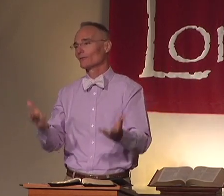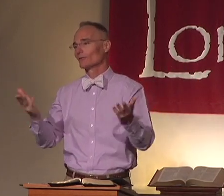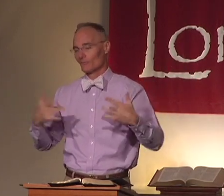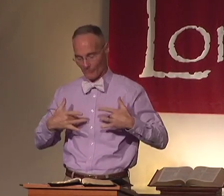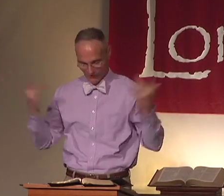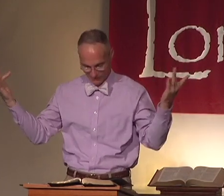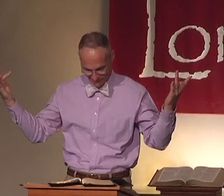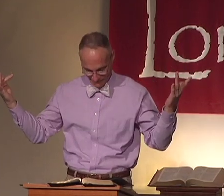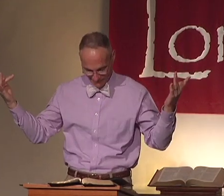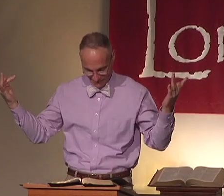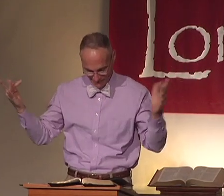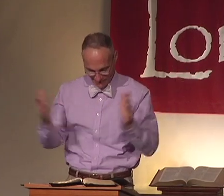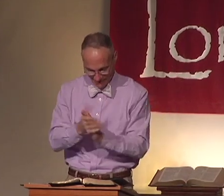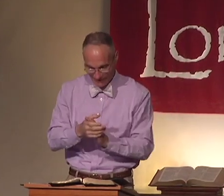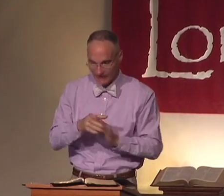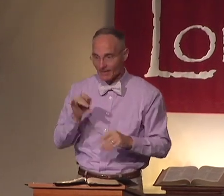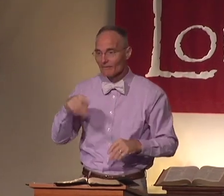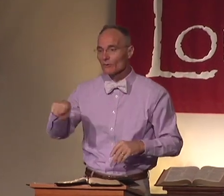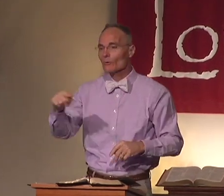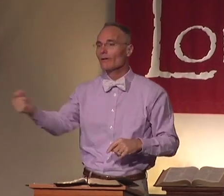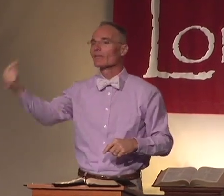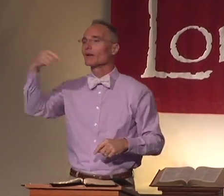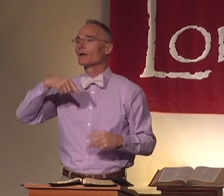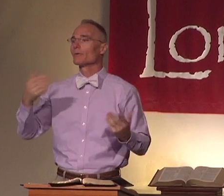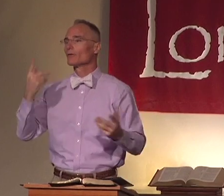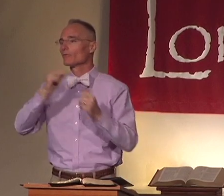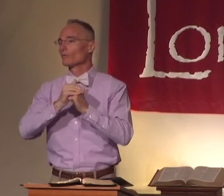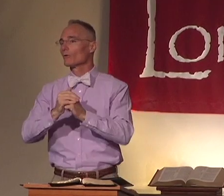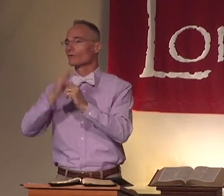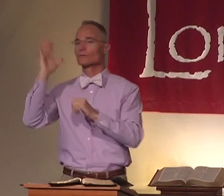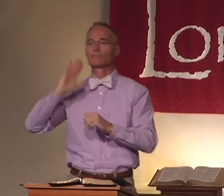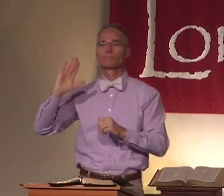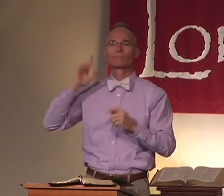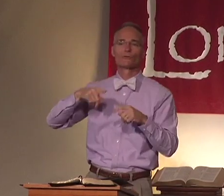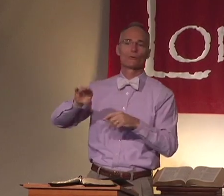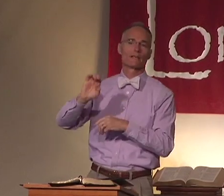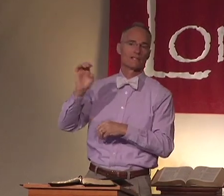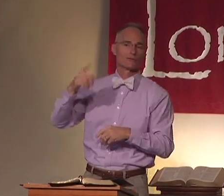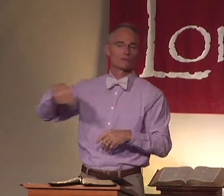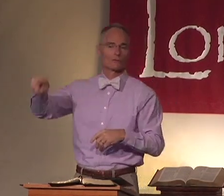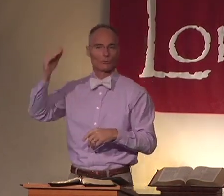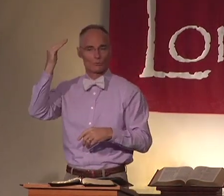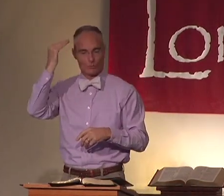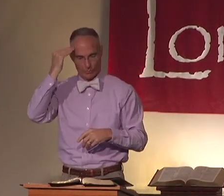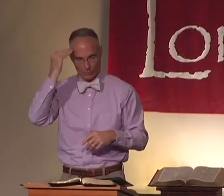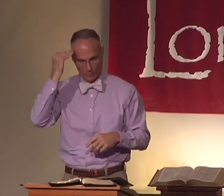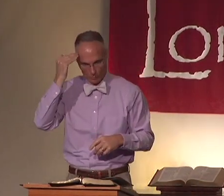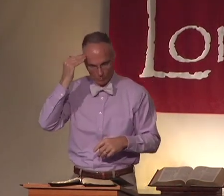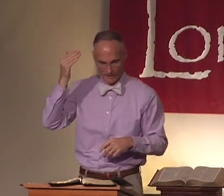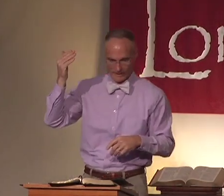see you here. We're thrilled that you're here. If you have come here to worship in the past or Easter,